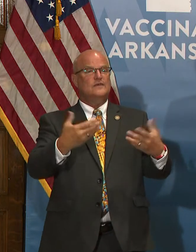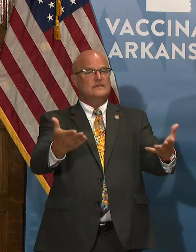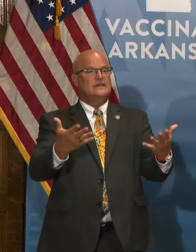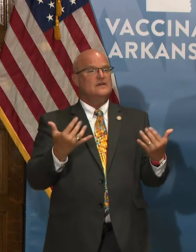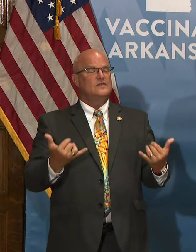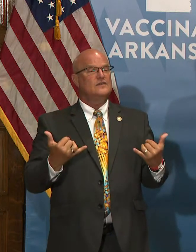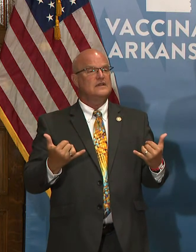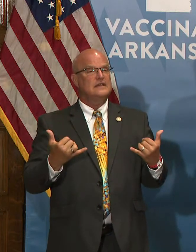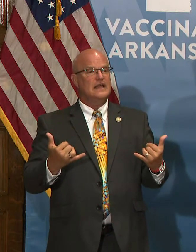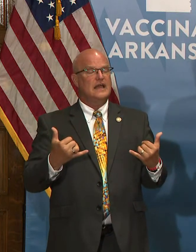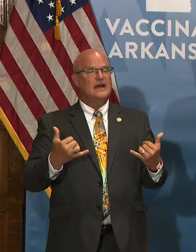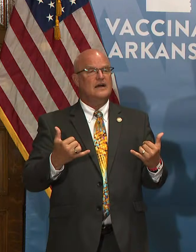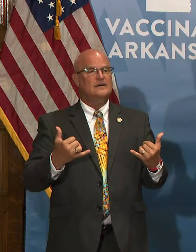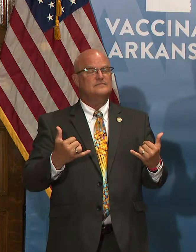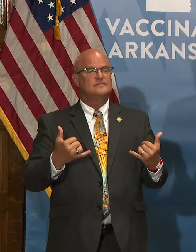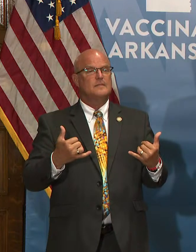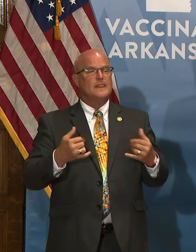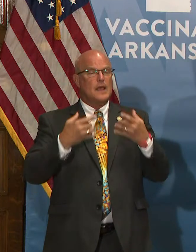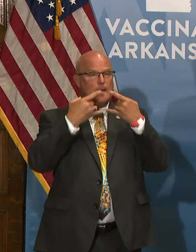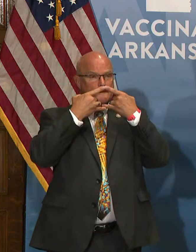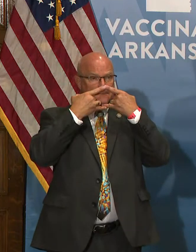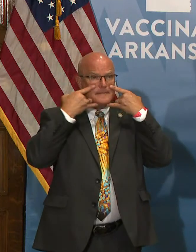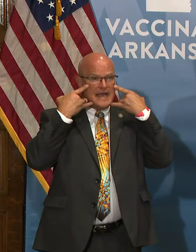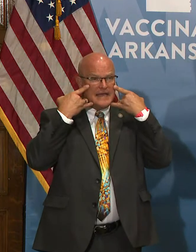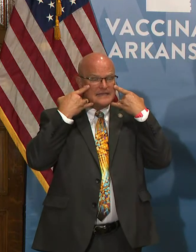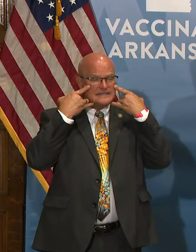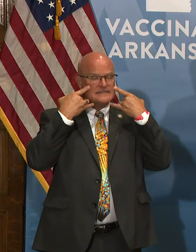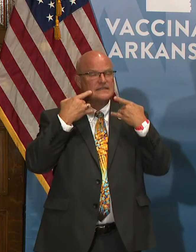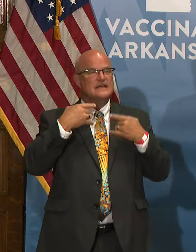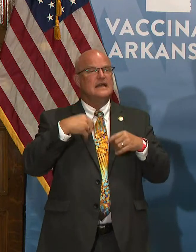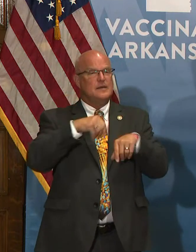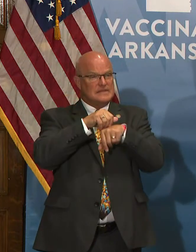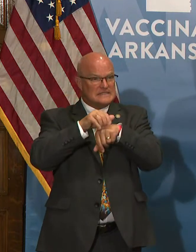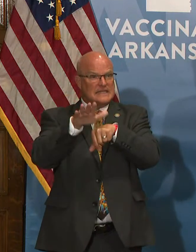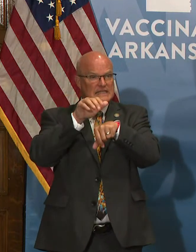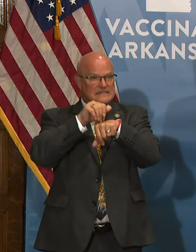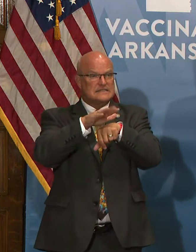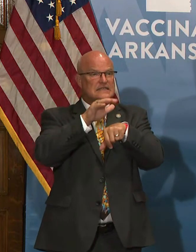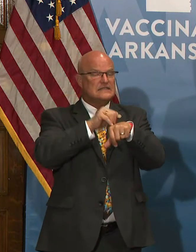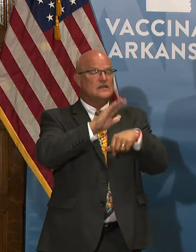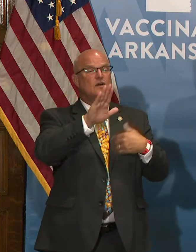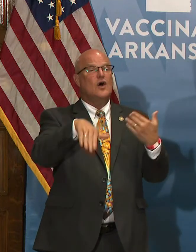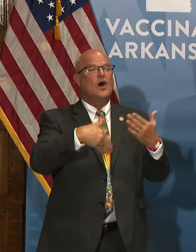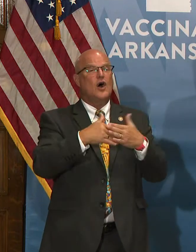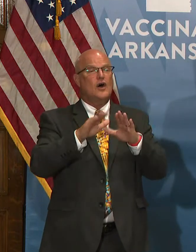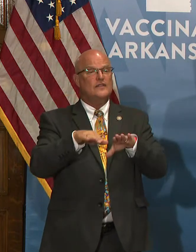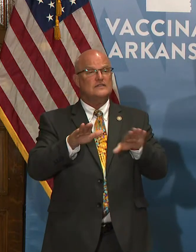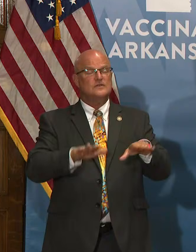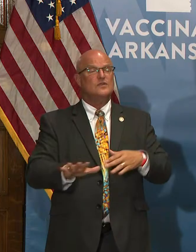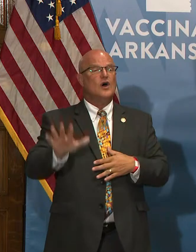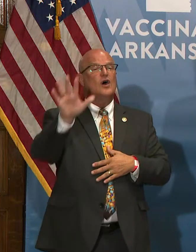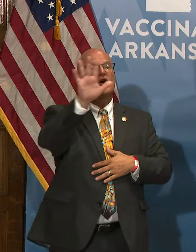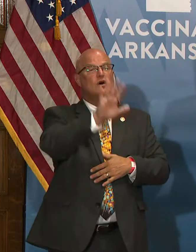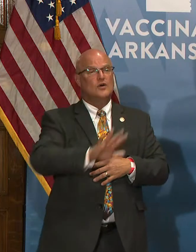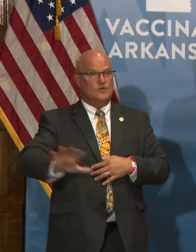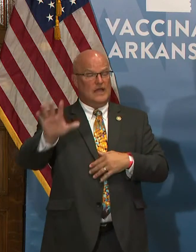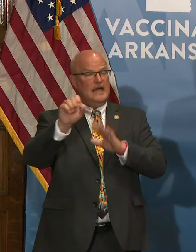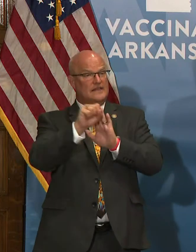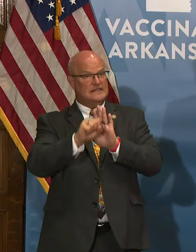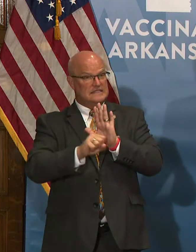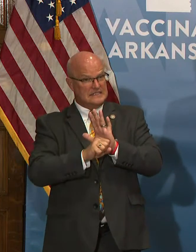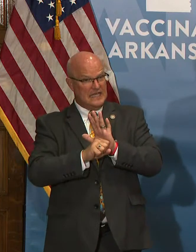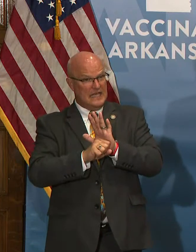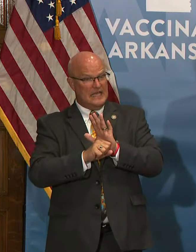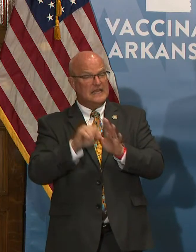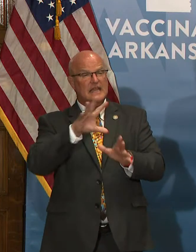now high filtration masks have been sent out to all the children across the state, and